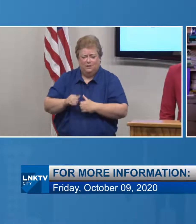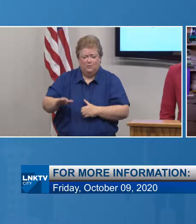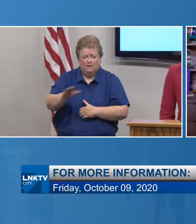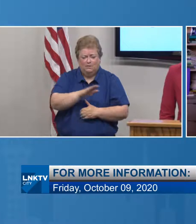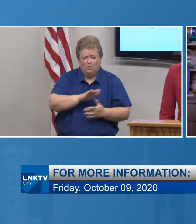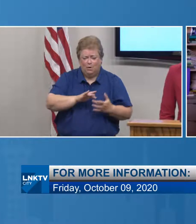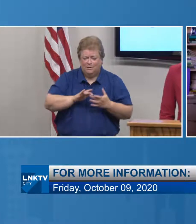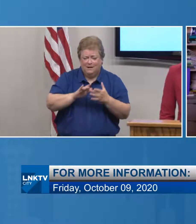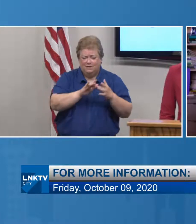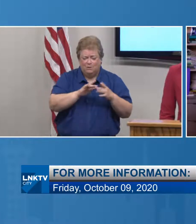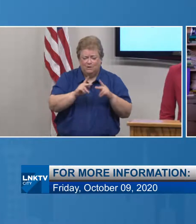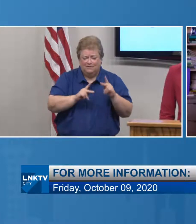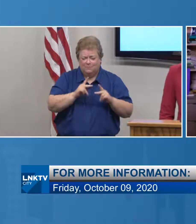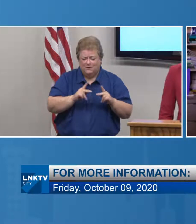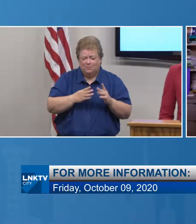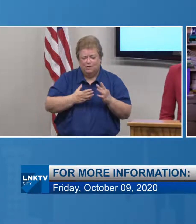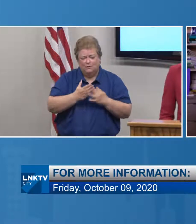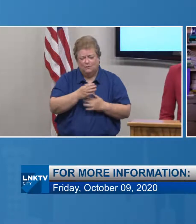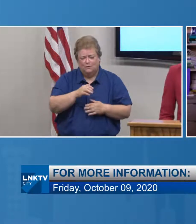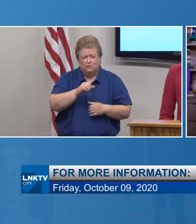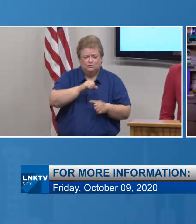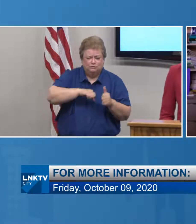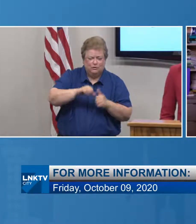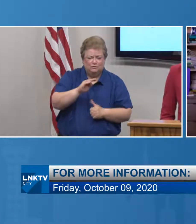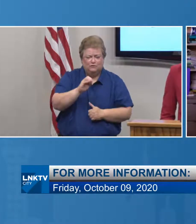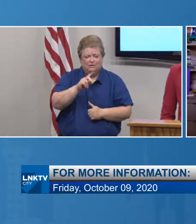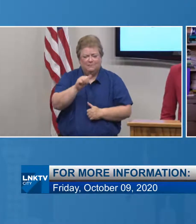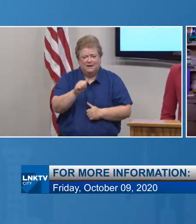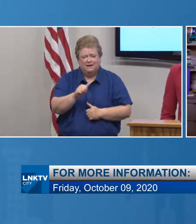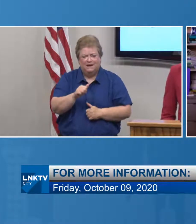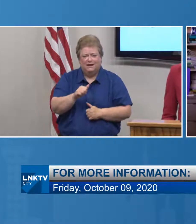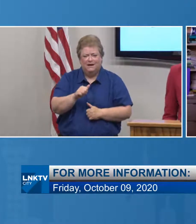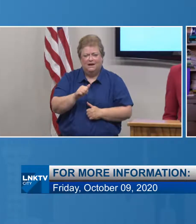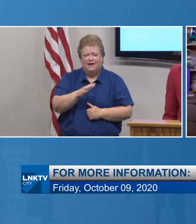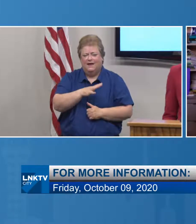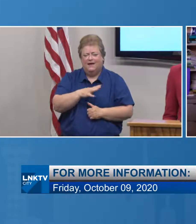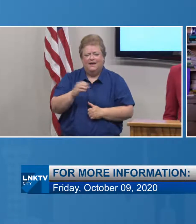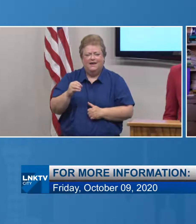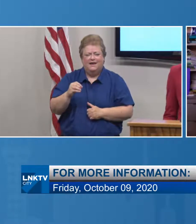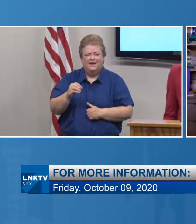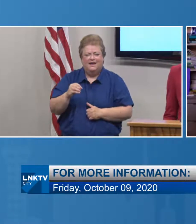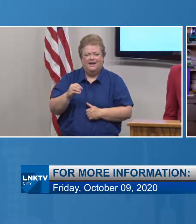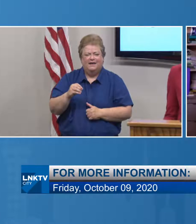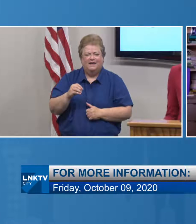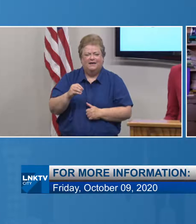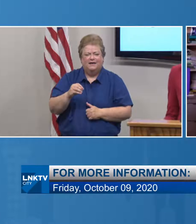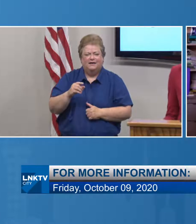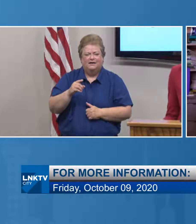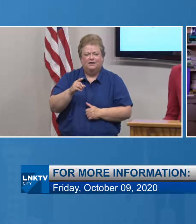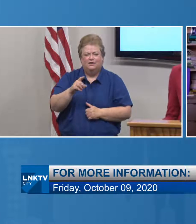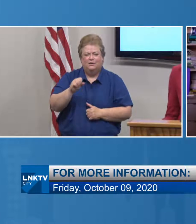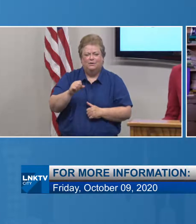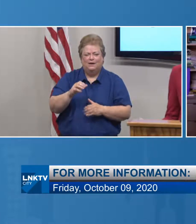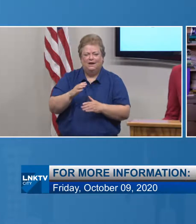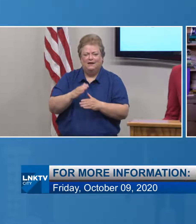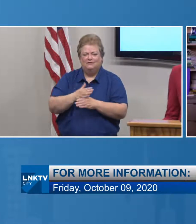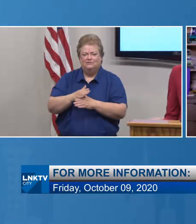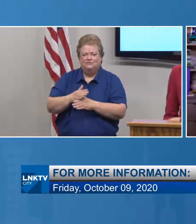through social media. And you can just share. We have our hashtag